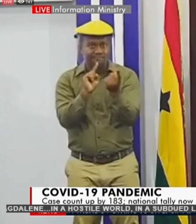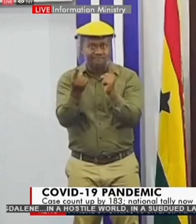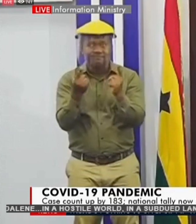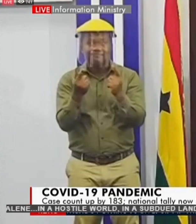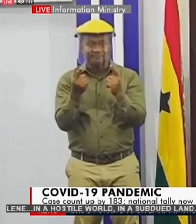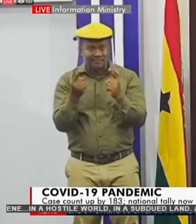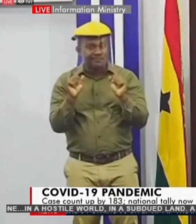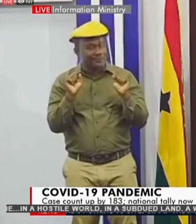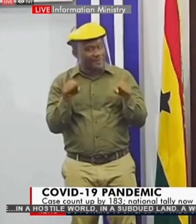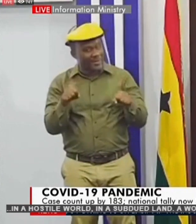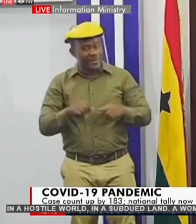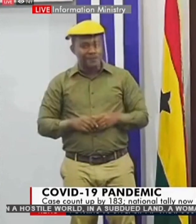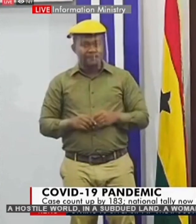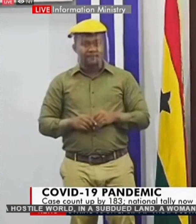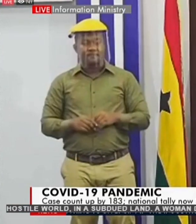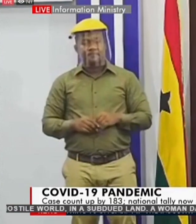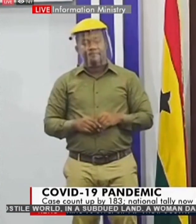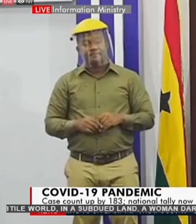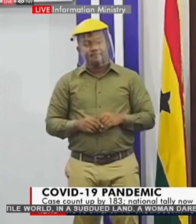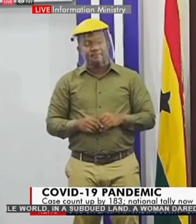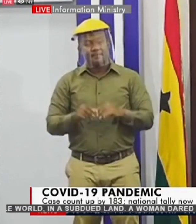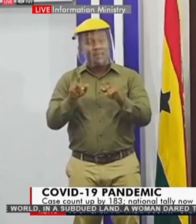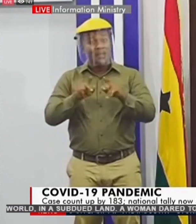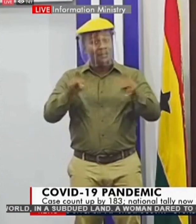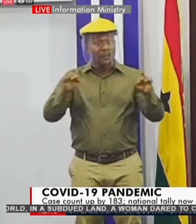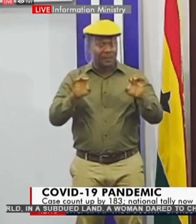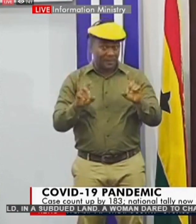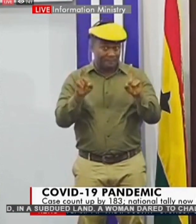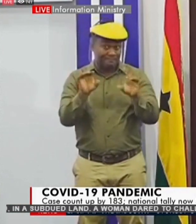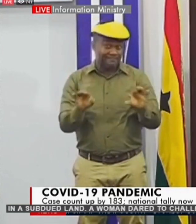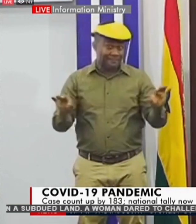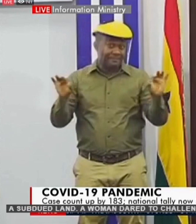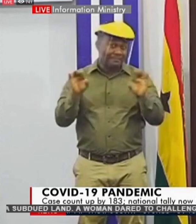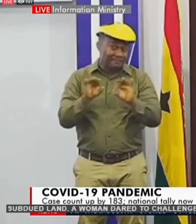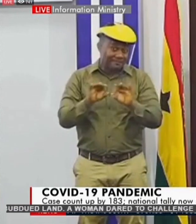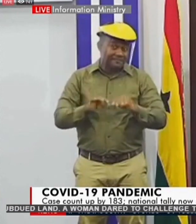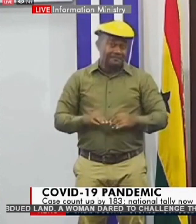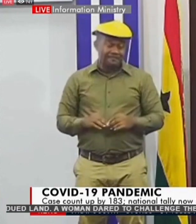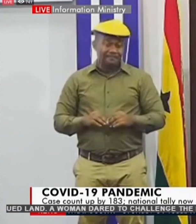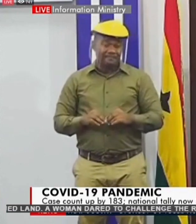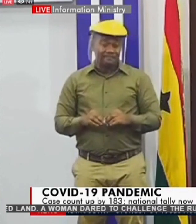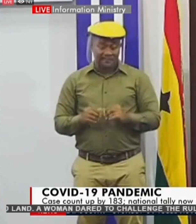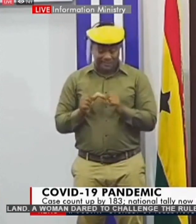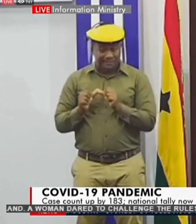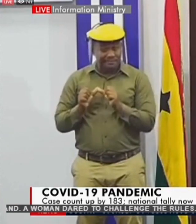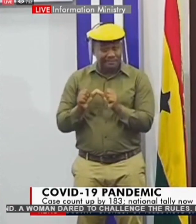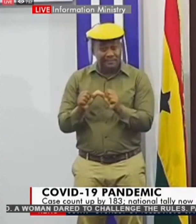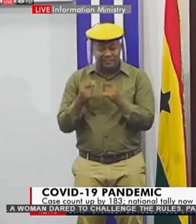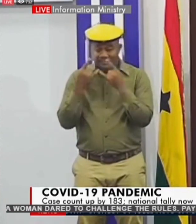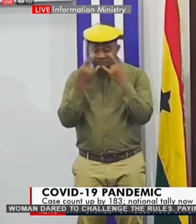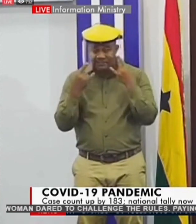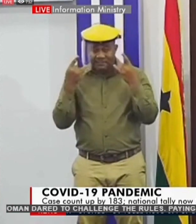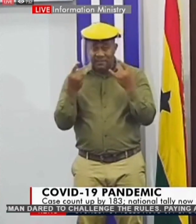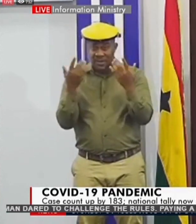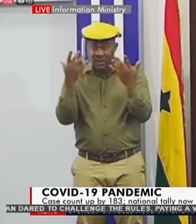infestations greatly. So public education on those preventive etiquettes are being heightened on wearing of masks,